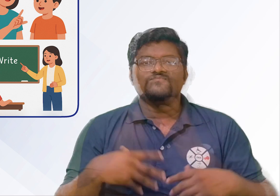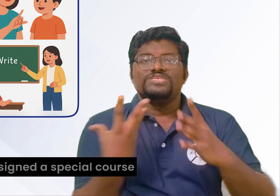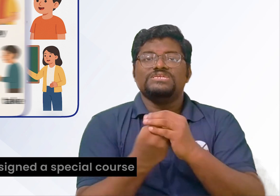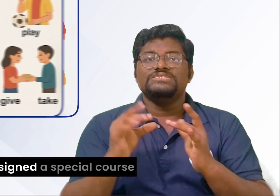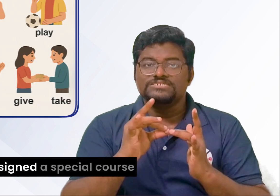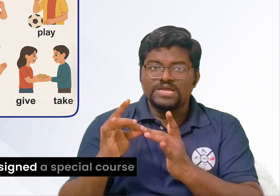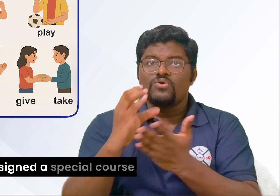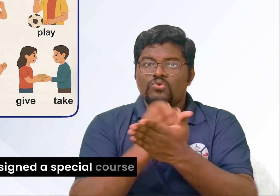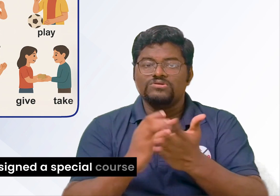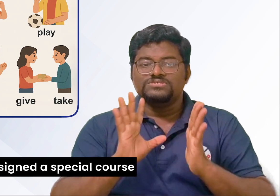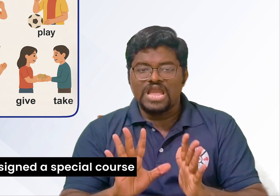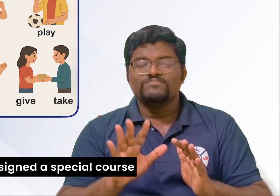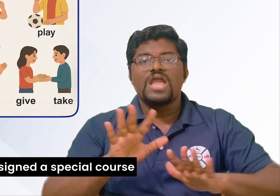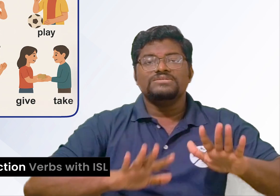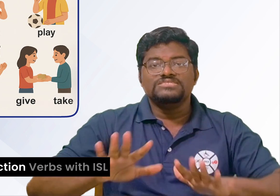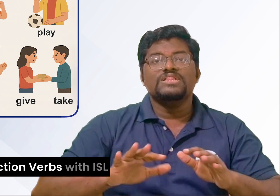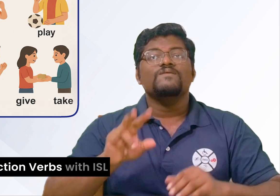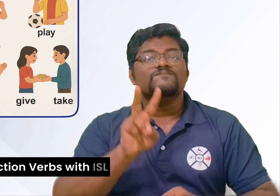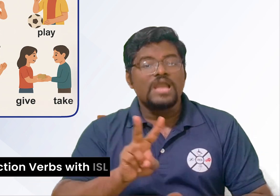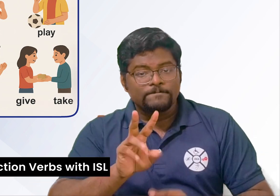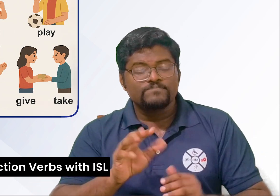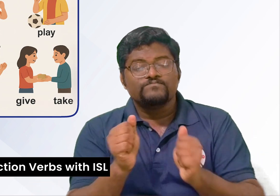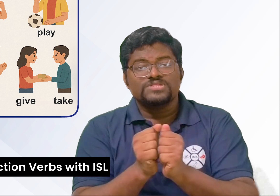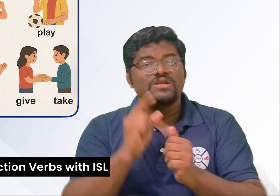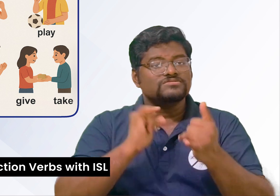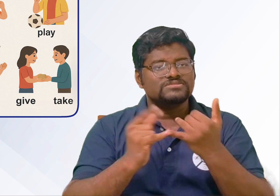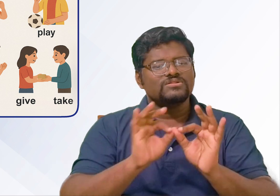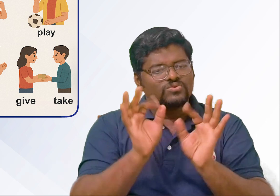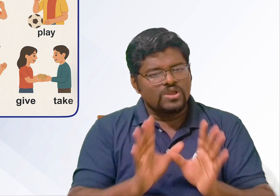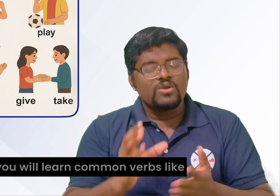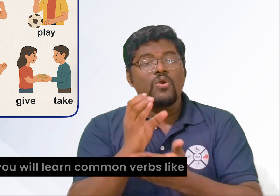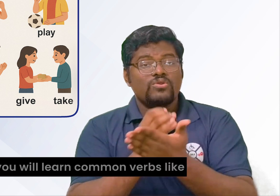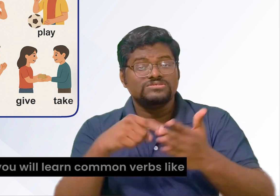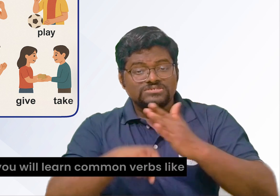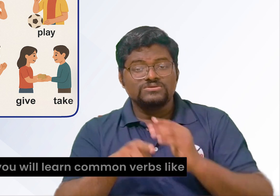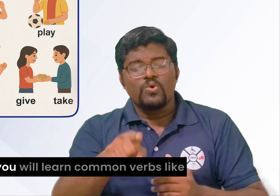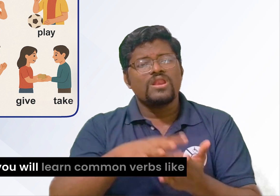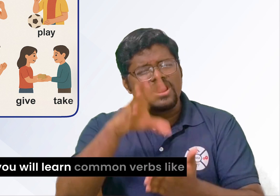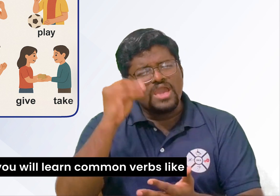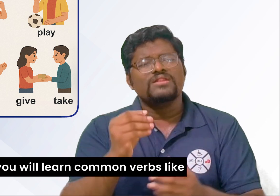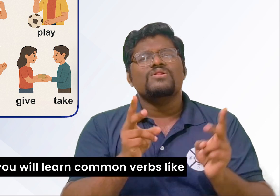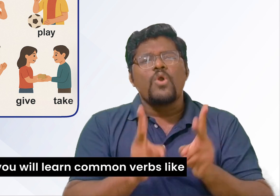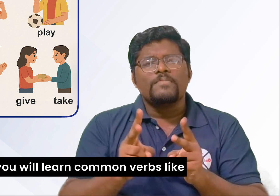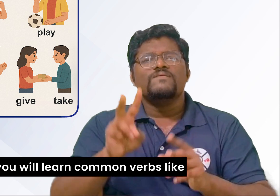We designed a special course, Action Verbs with ISL. In this course, you will learn common verbs like